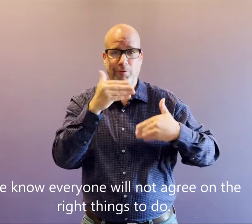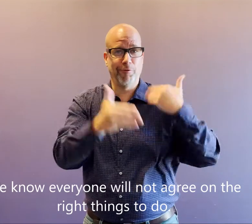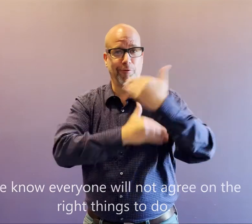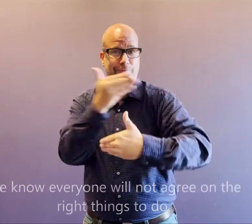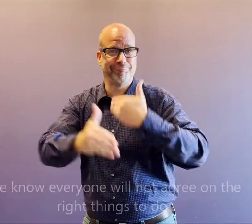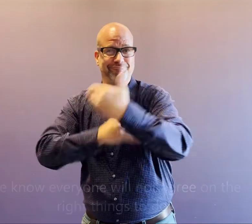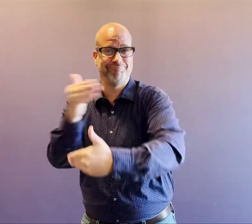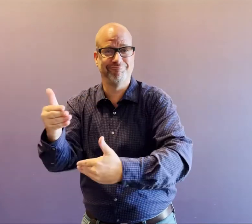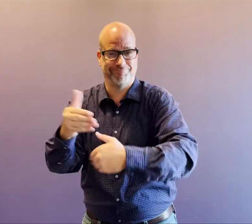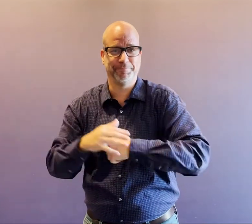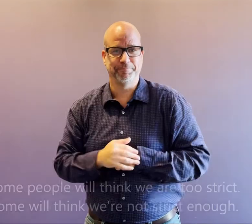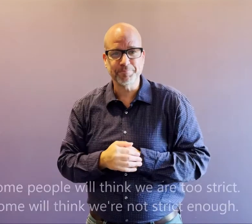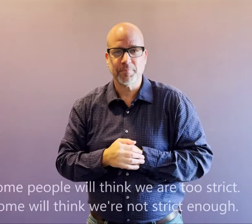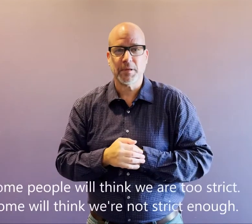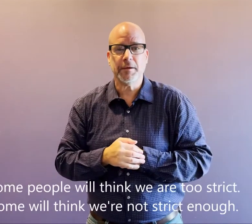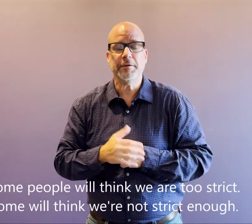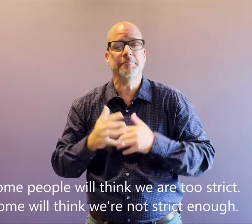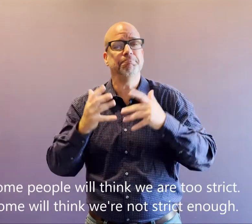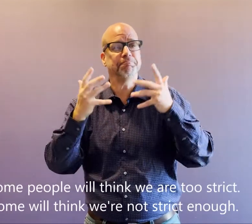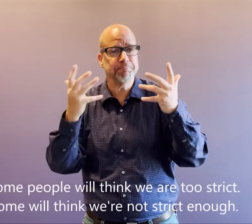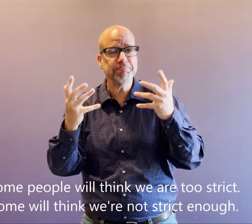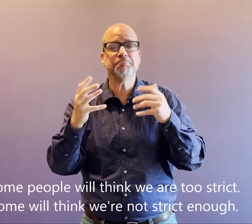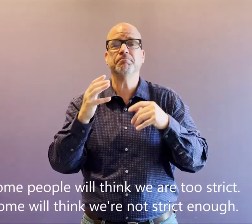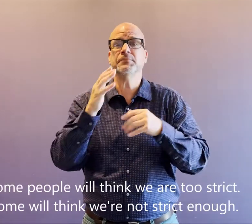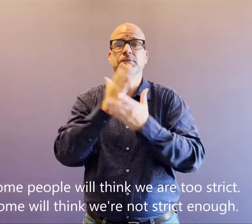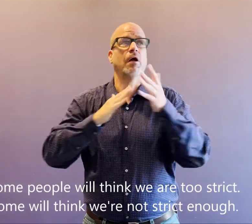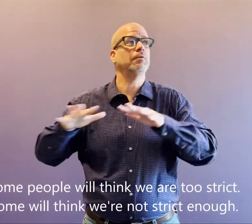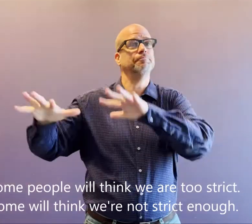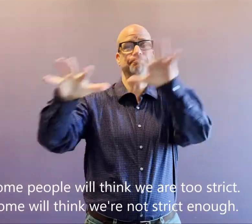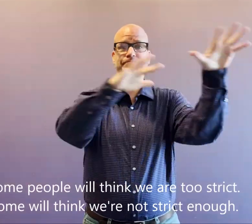We know everyone will not agree on the right things to do.